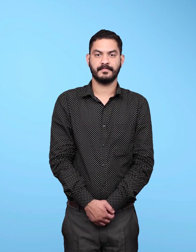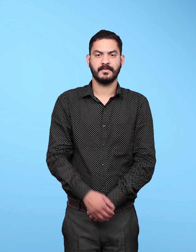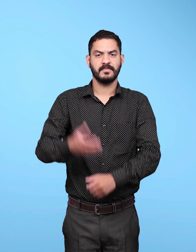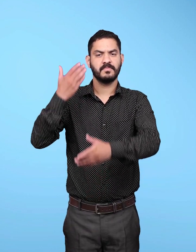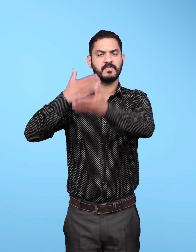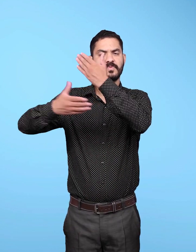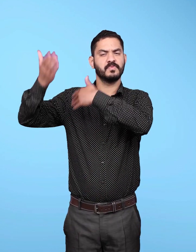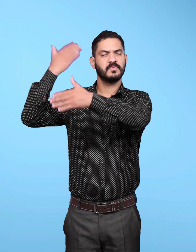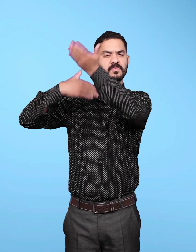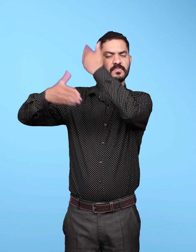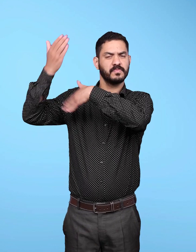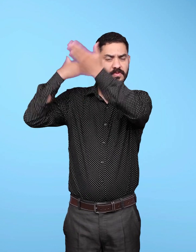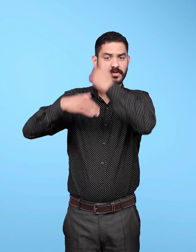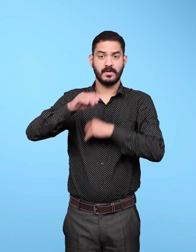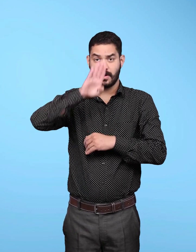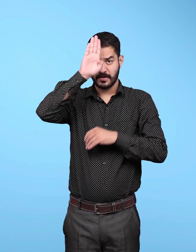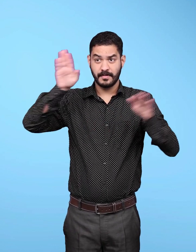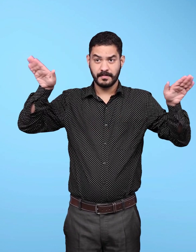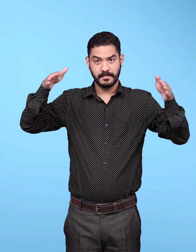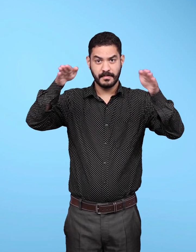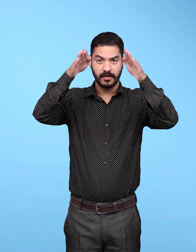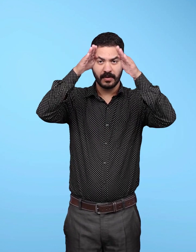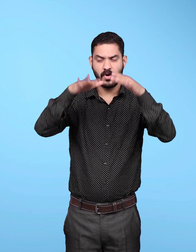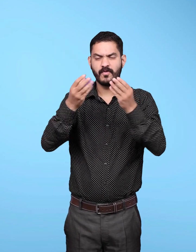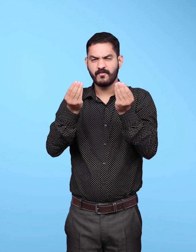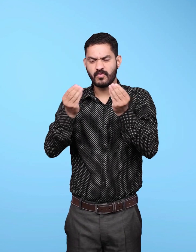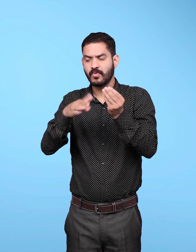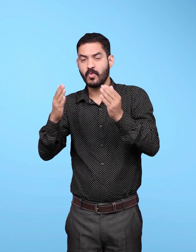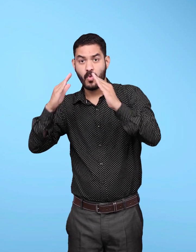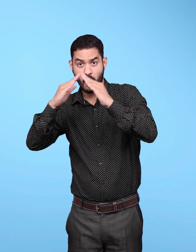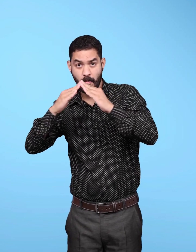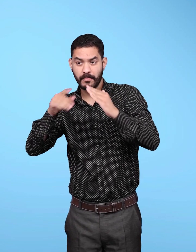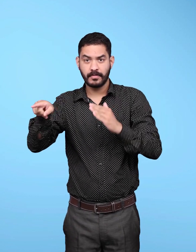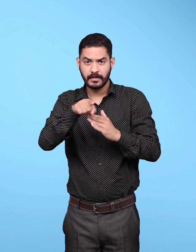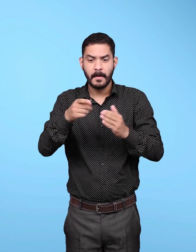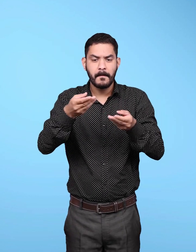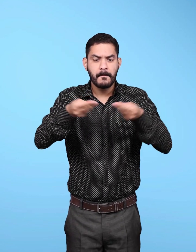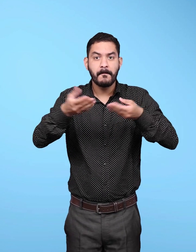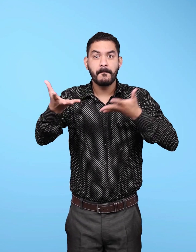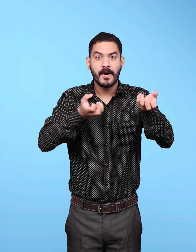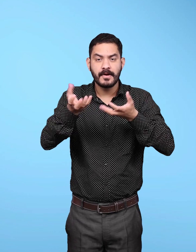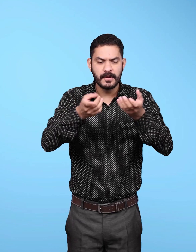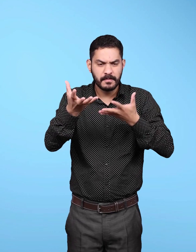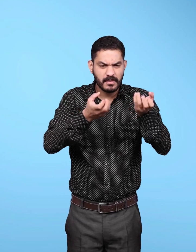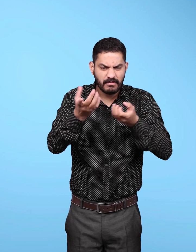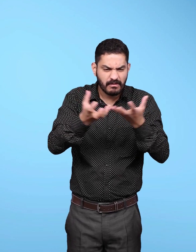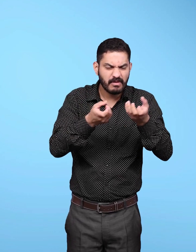We have hardly any remains of palaces, markets, or of homes of ordinary people.